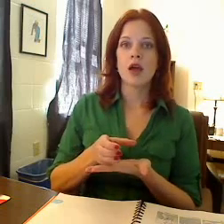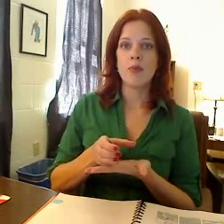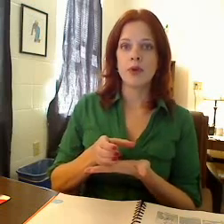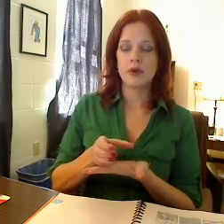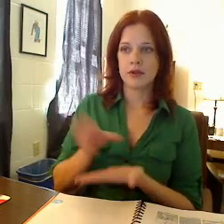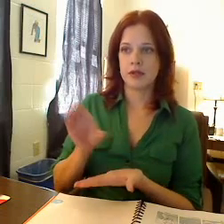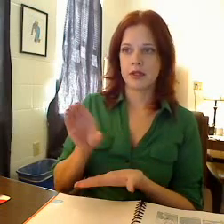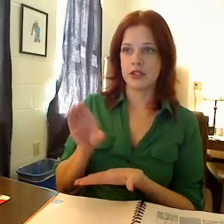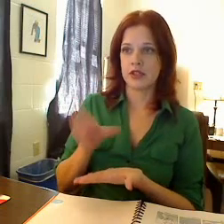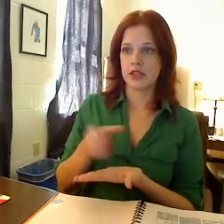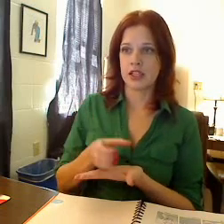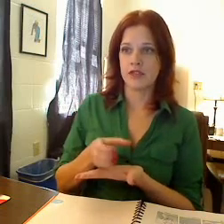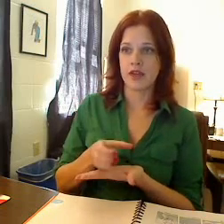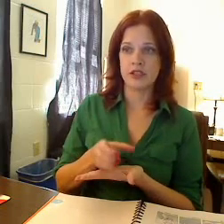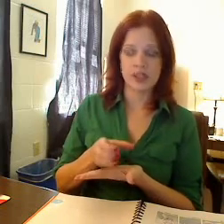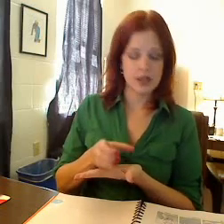Cup is just classifier C.